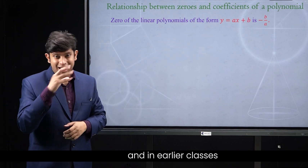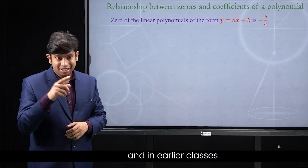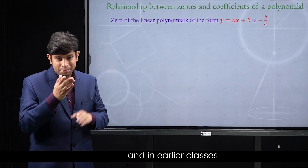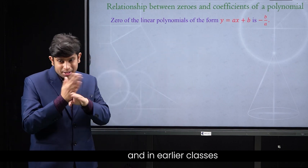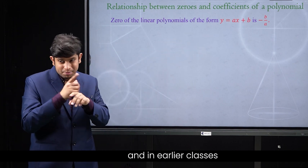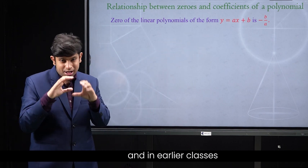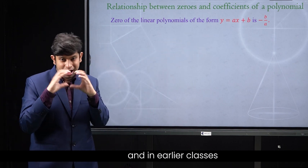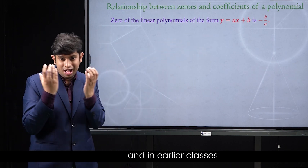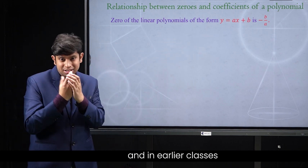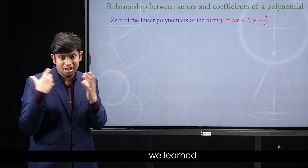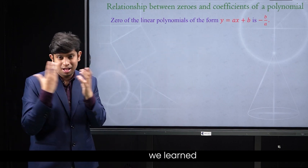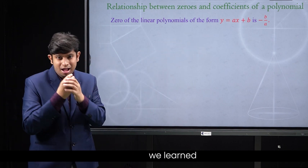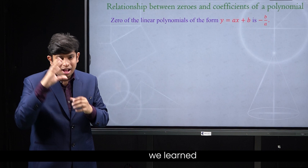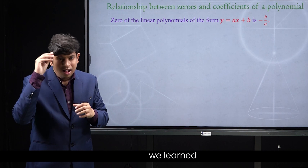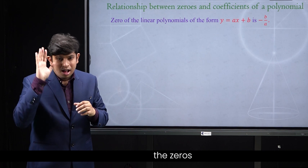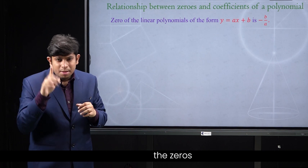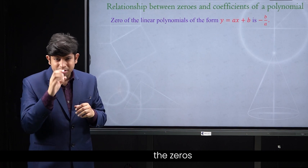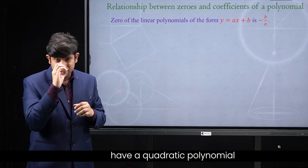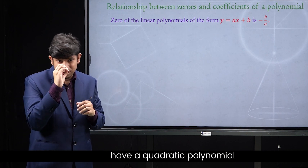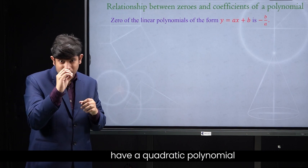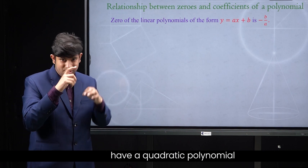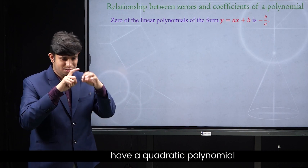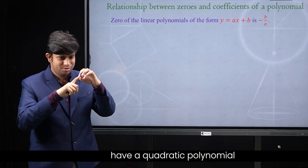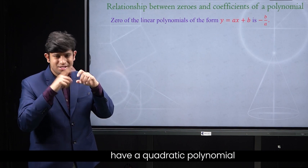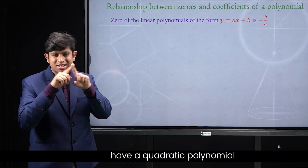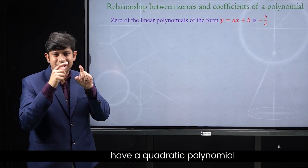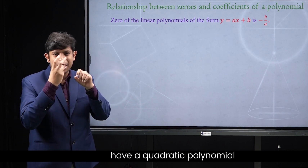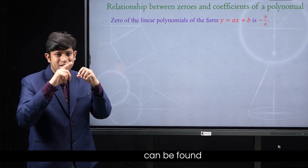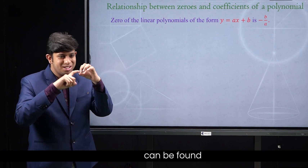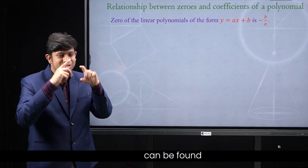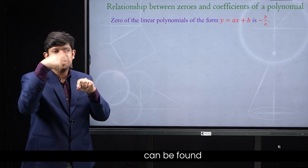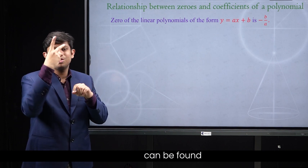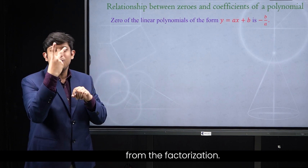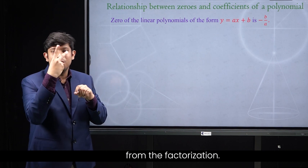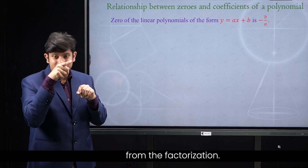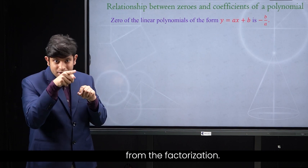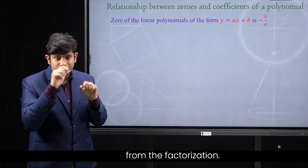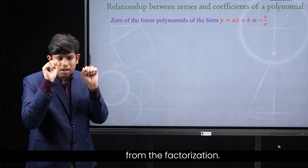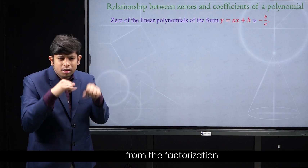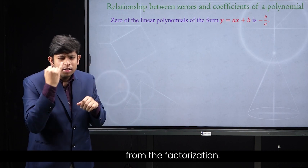And in earlier classes, we learned the zeros of a quadratic polynomial can be found from the factorization.